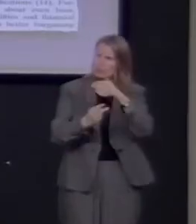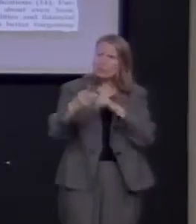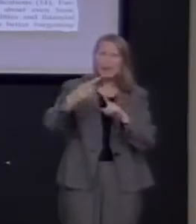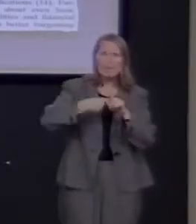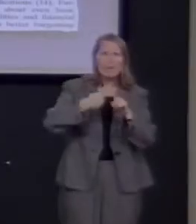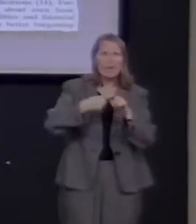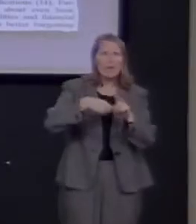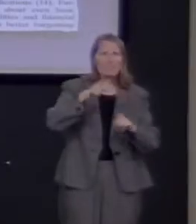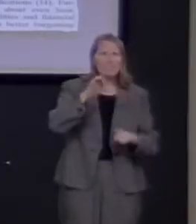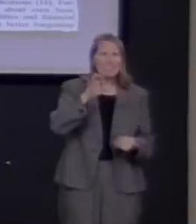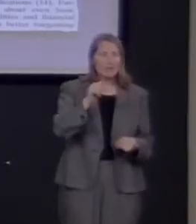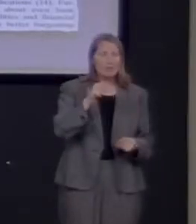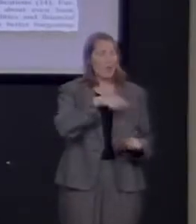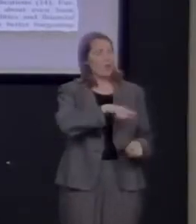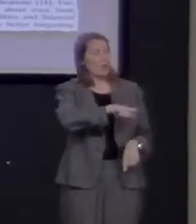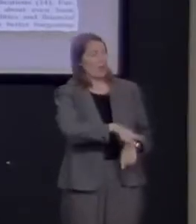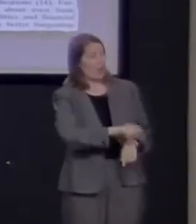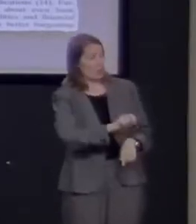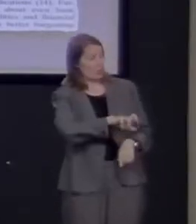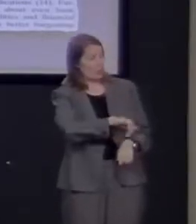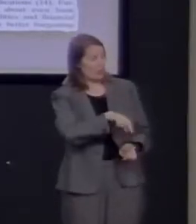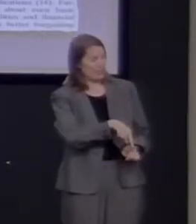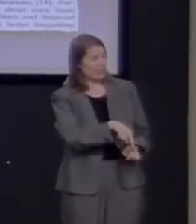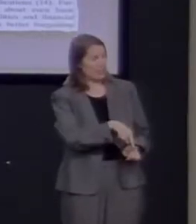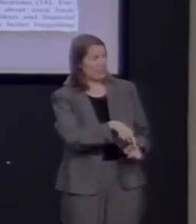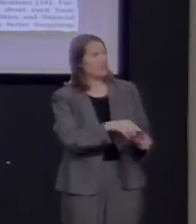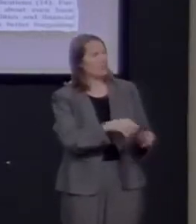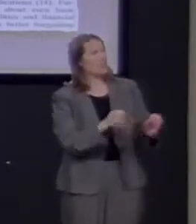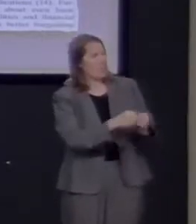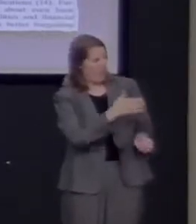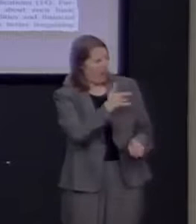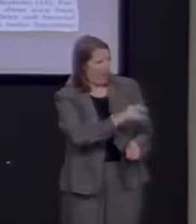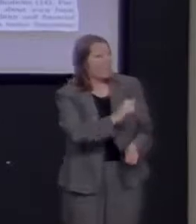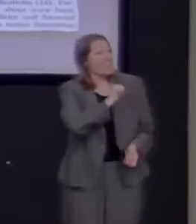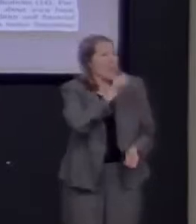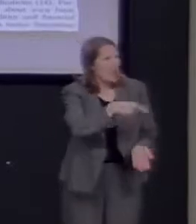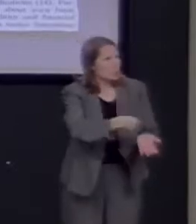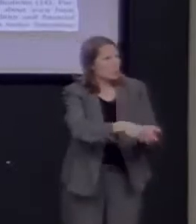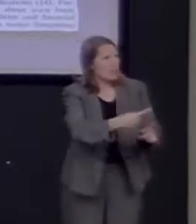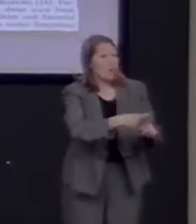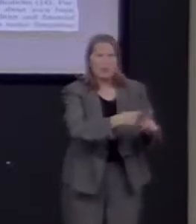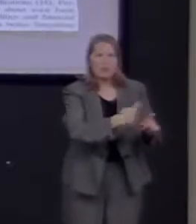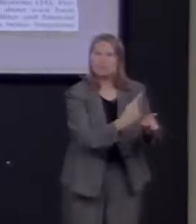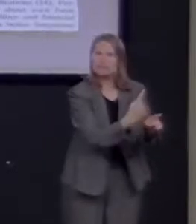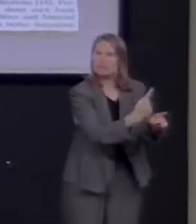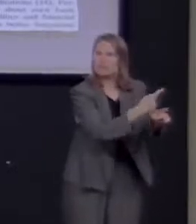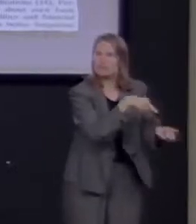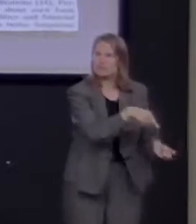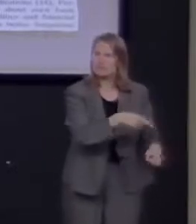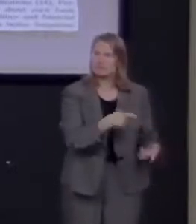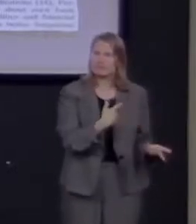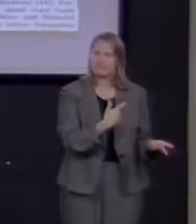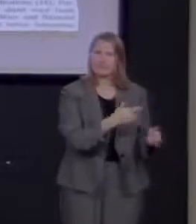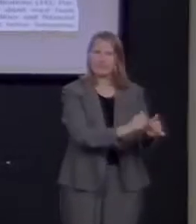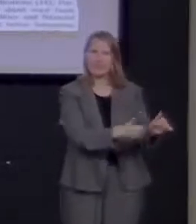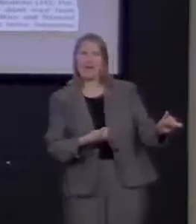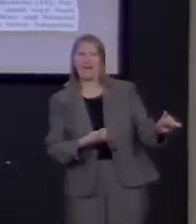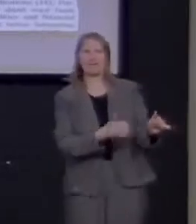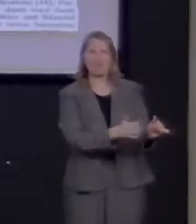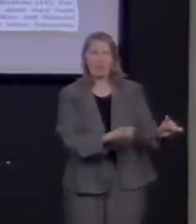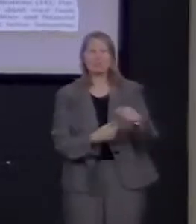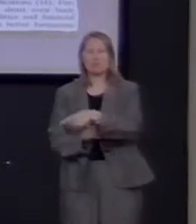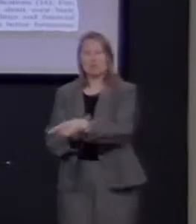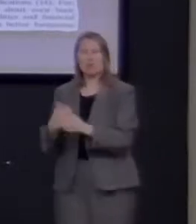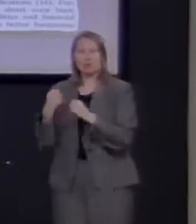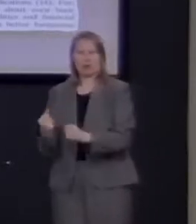and mathematical skills are more likely to default on their mortgage than individuals who have relatively stronger numerical and